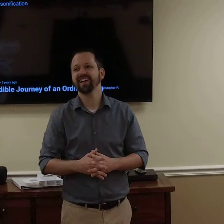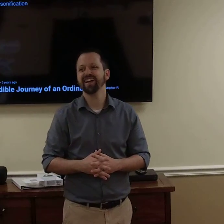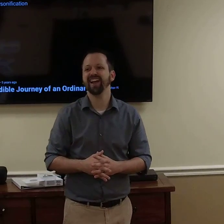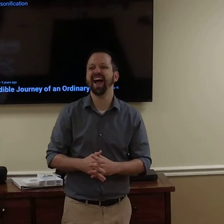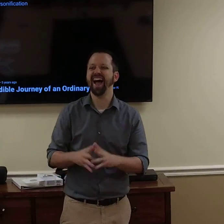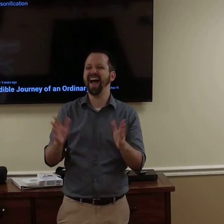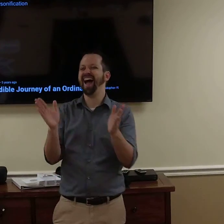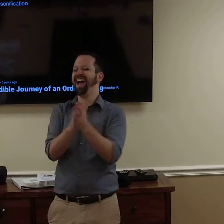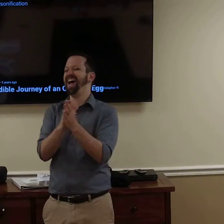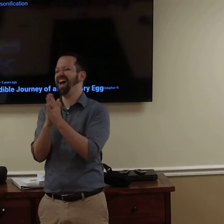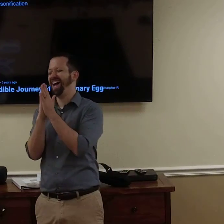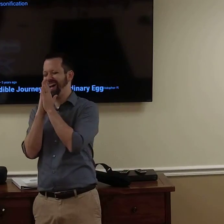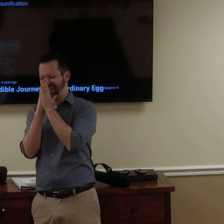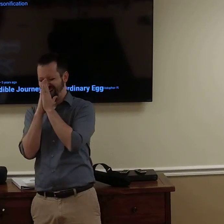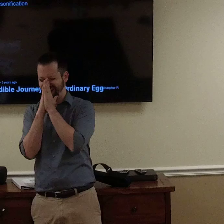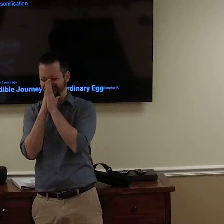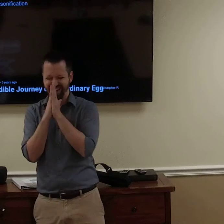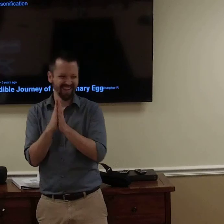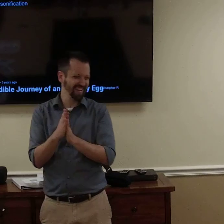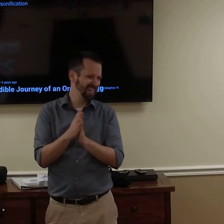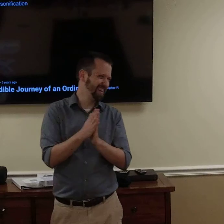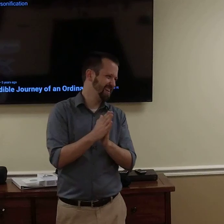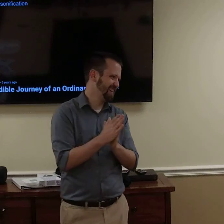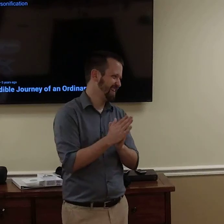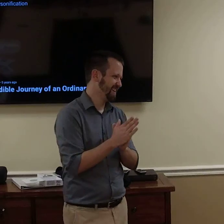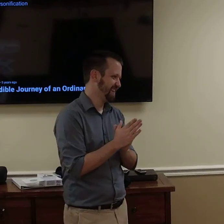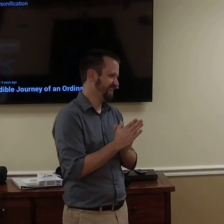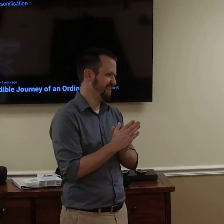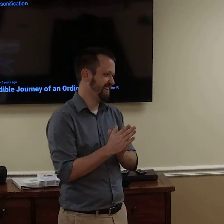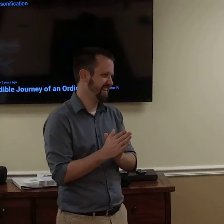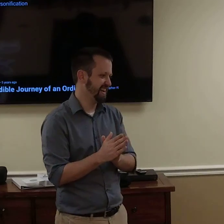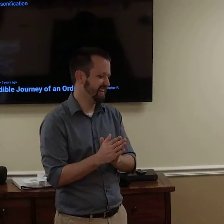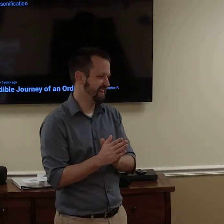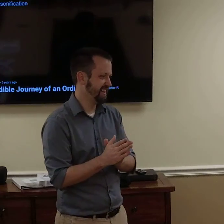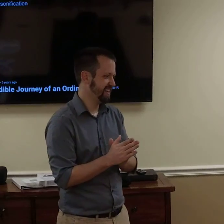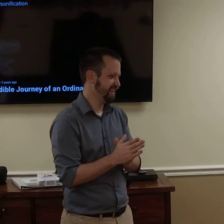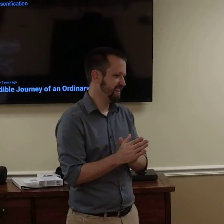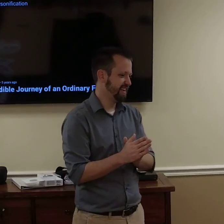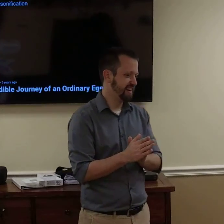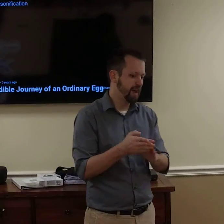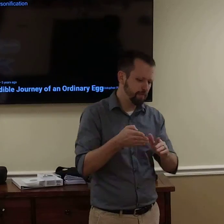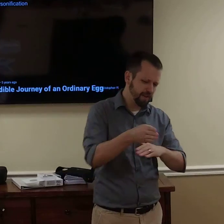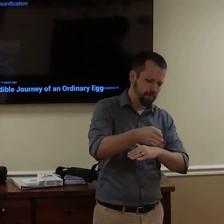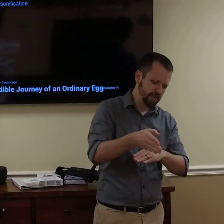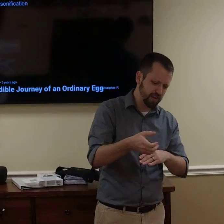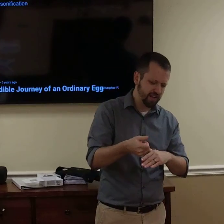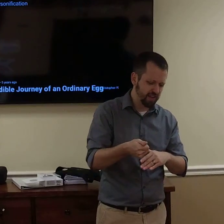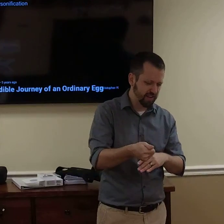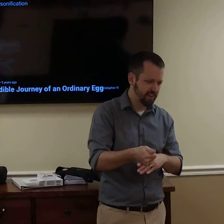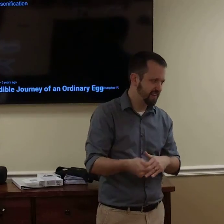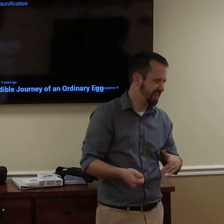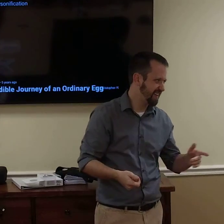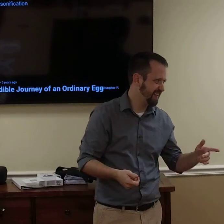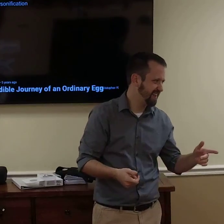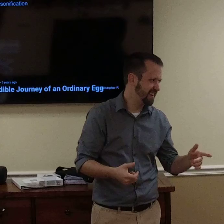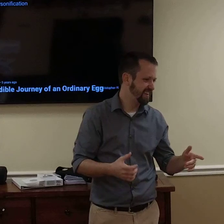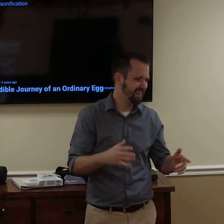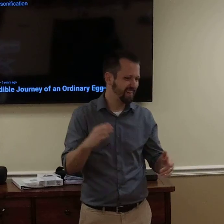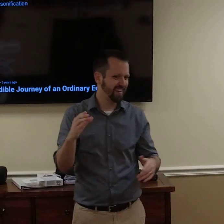A is a bludgeon. A is bludgeoning weapon. B is smacking someone. Yeah. C could be hooking. Could be biting someone. Yeah, you could,